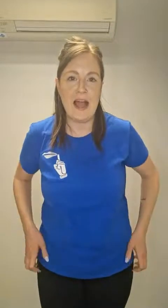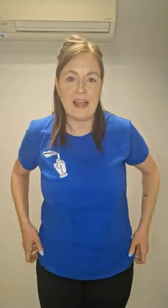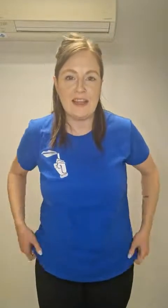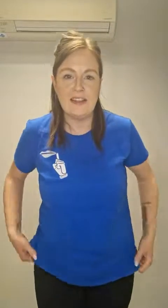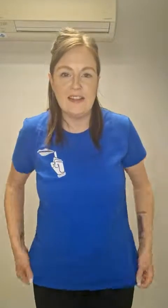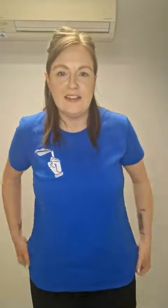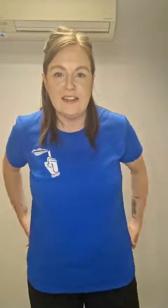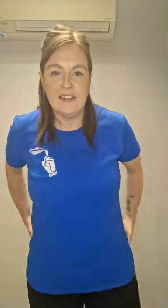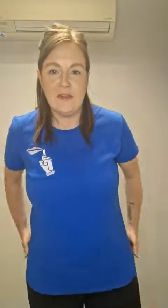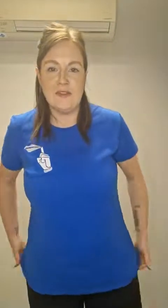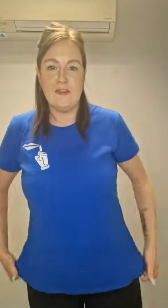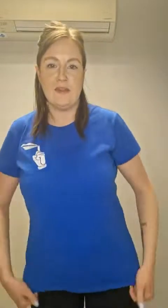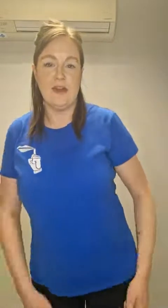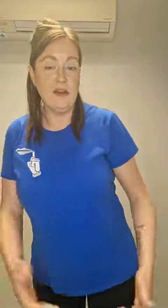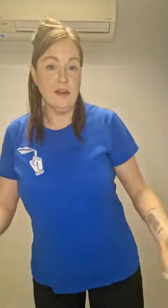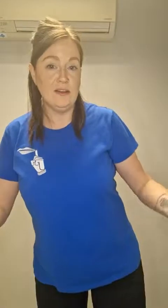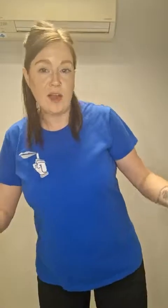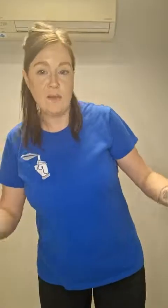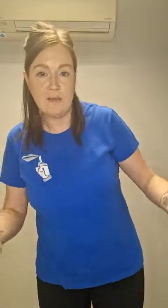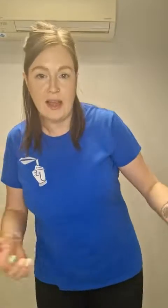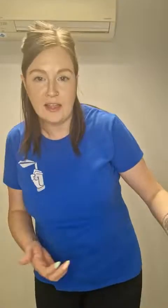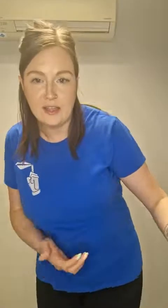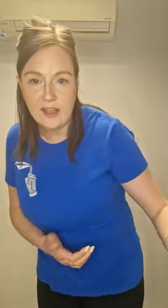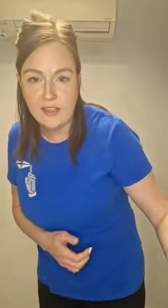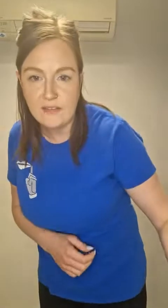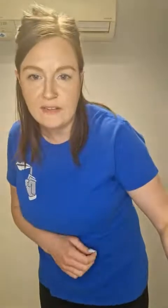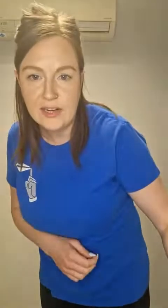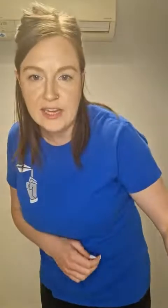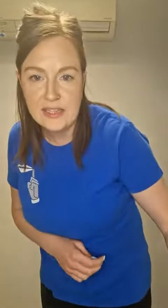back. Those of you that are coming back at the very least.